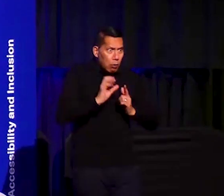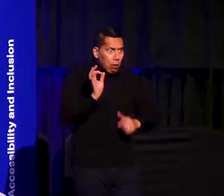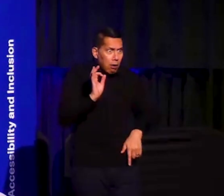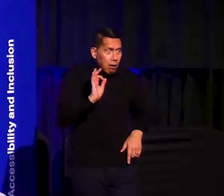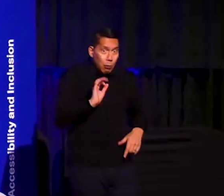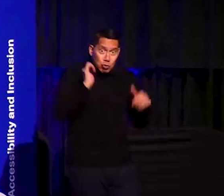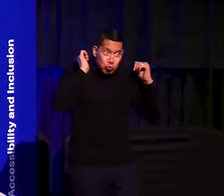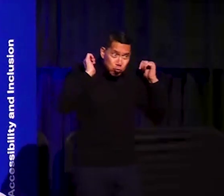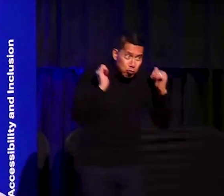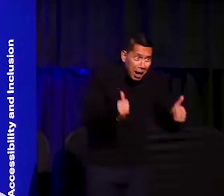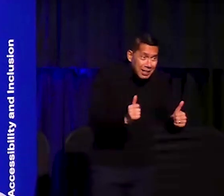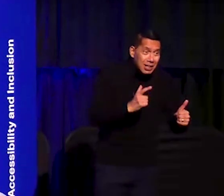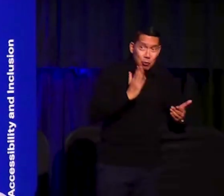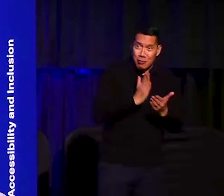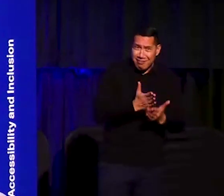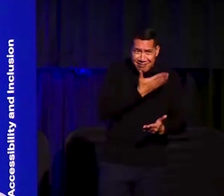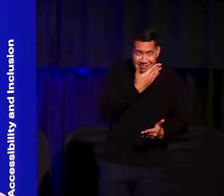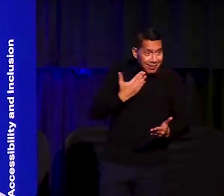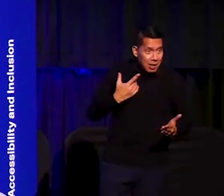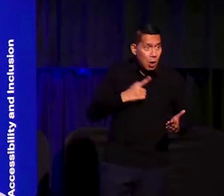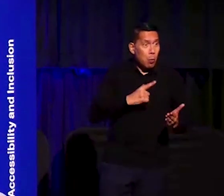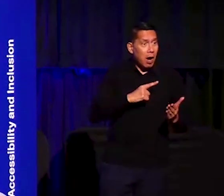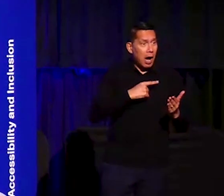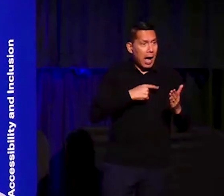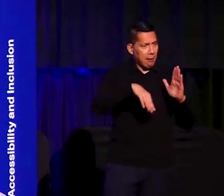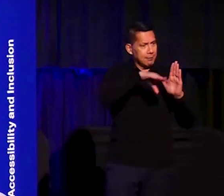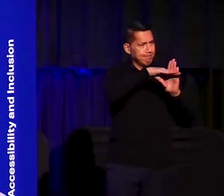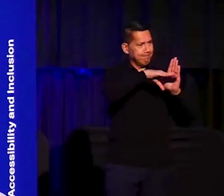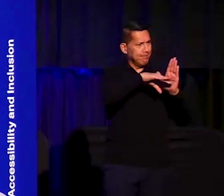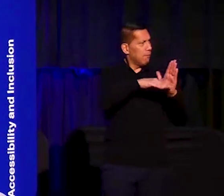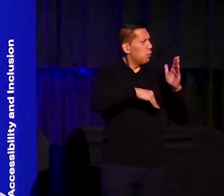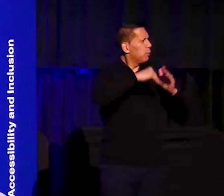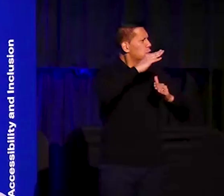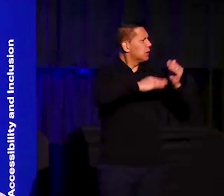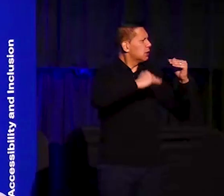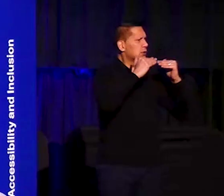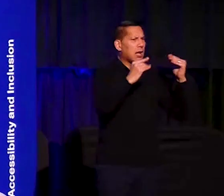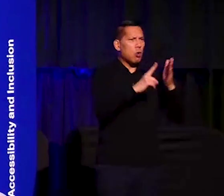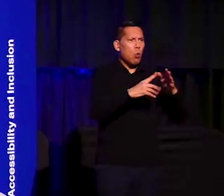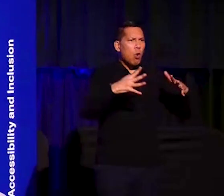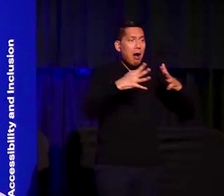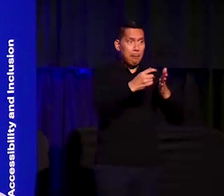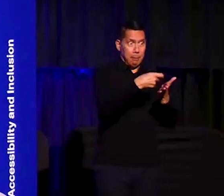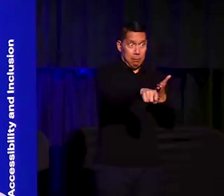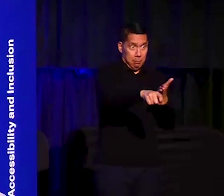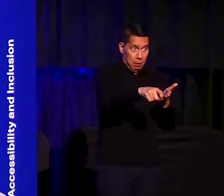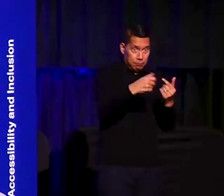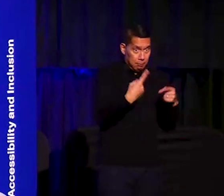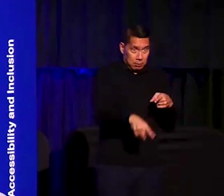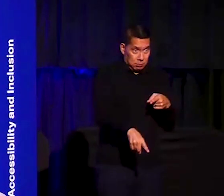was great. It met our minimum compliance building standards for Australia. And the wheelchair users in the room will